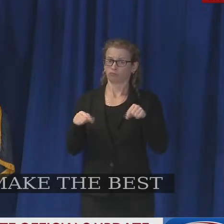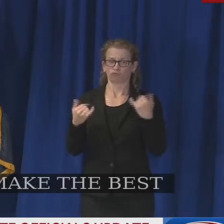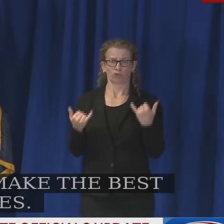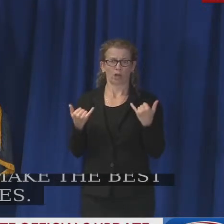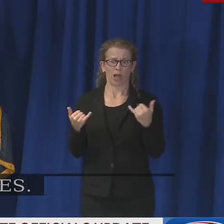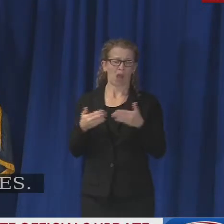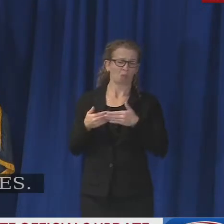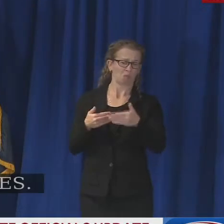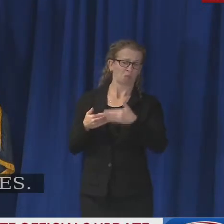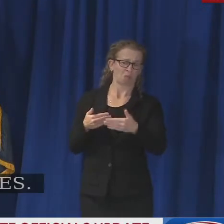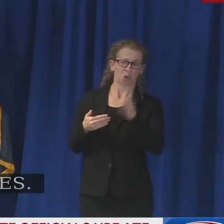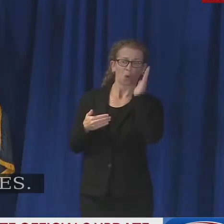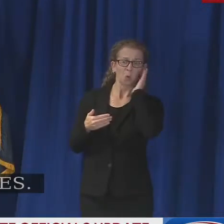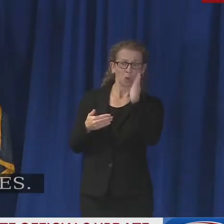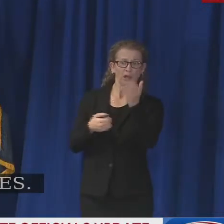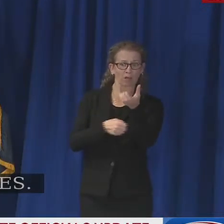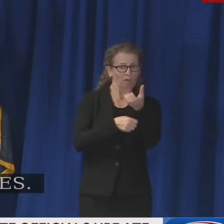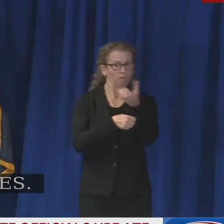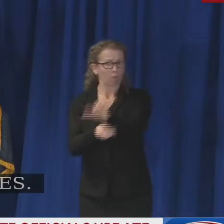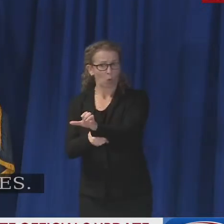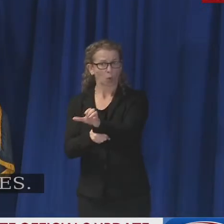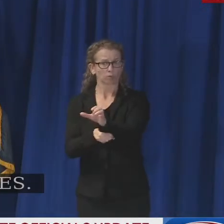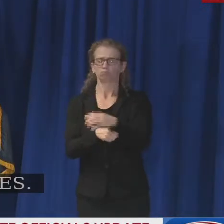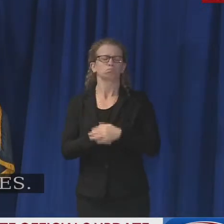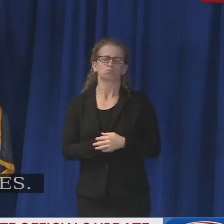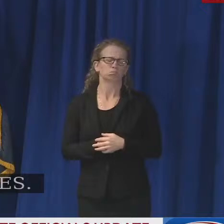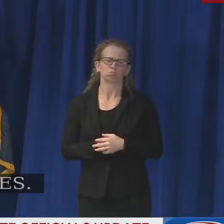position where we're making the choice for those individuals.